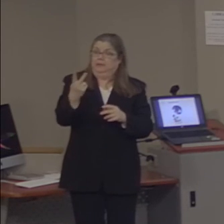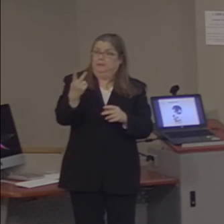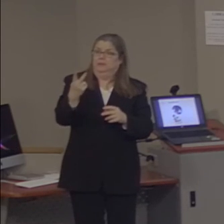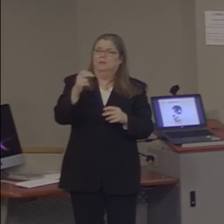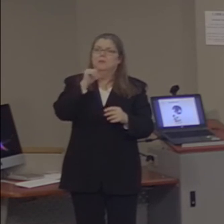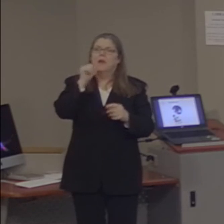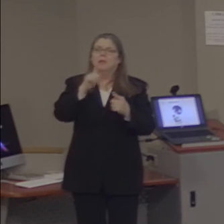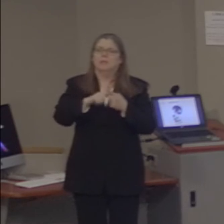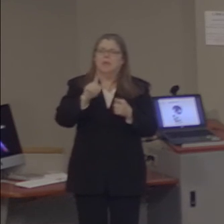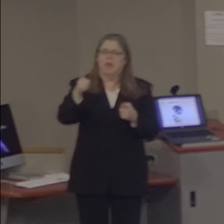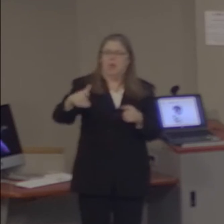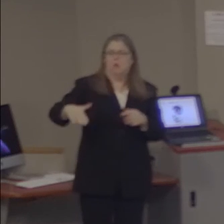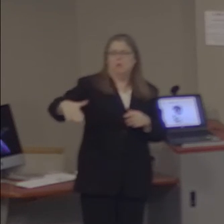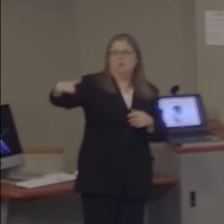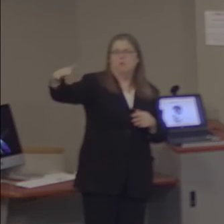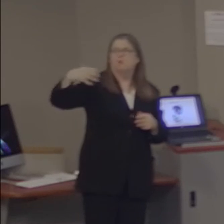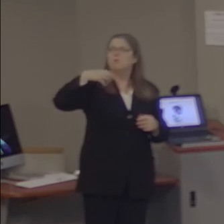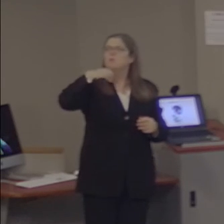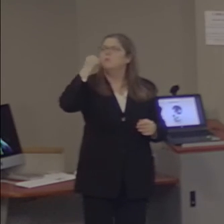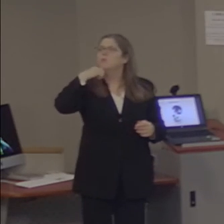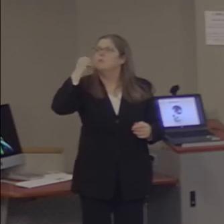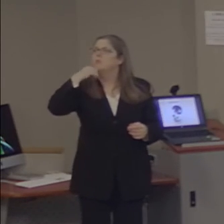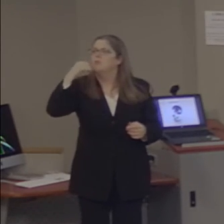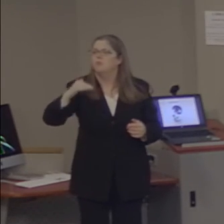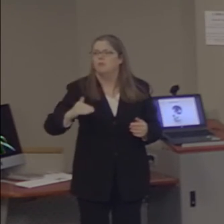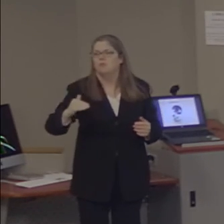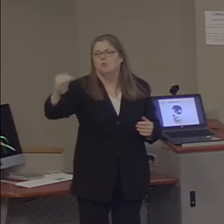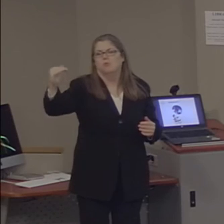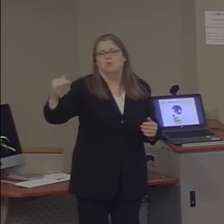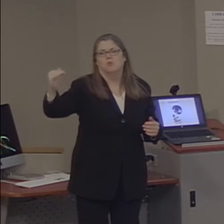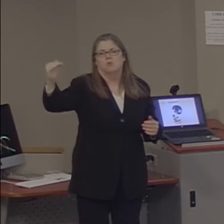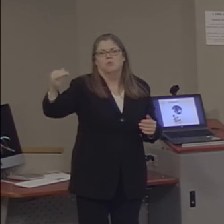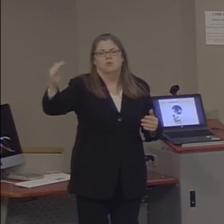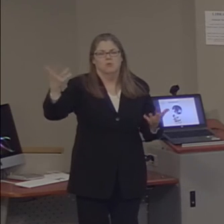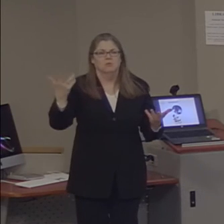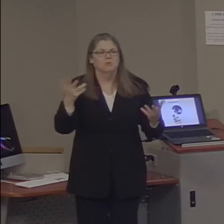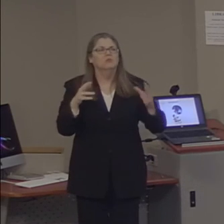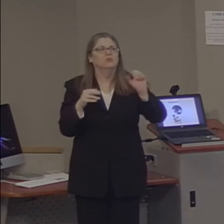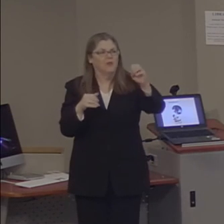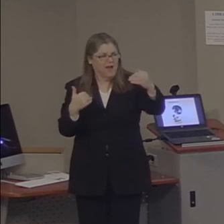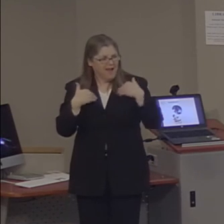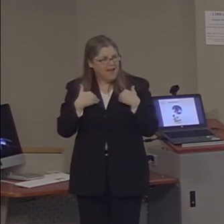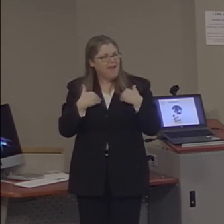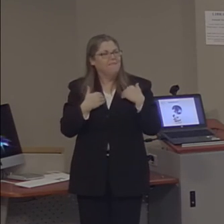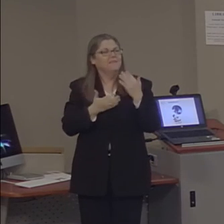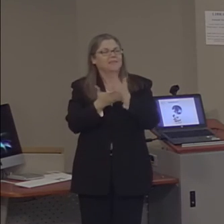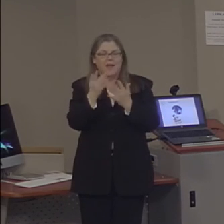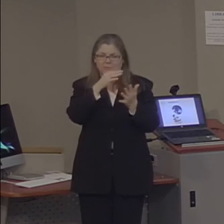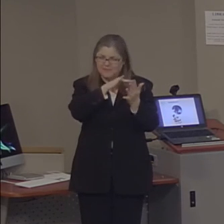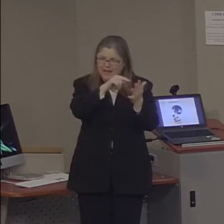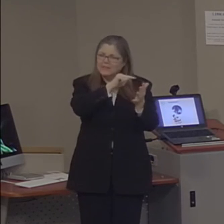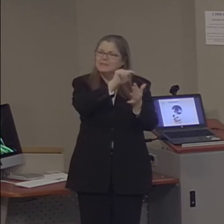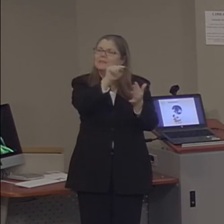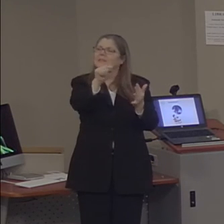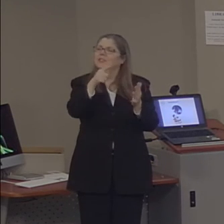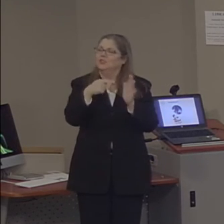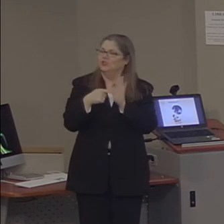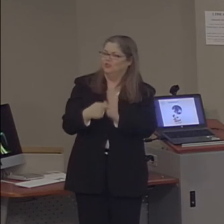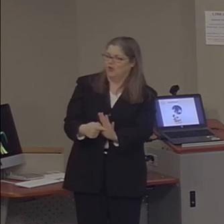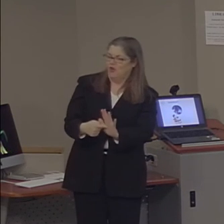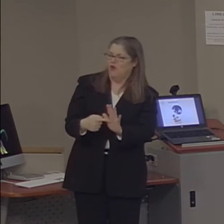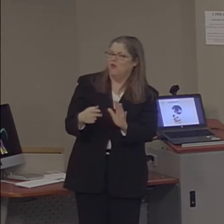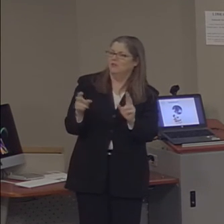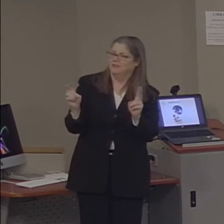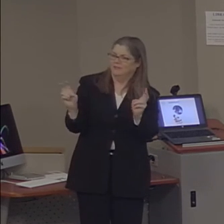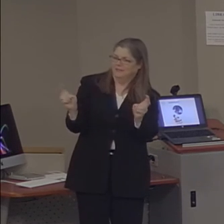in a child's life. Mm-hmm. So it appears over the course of childhood. Mm-hmm. So there are some suggestions that